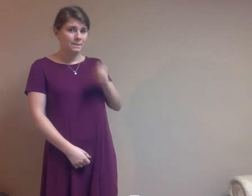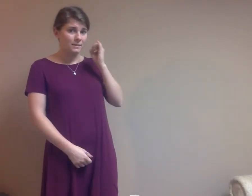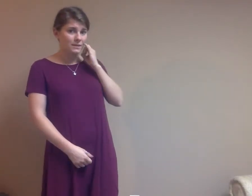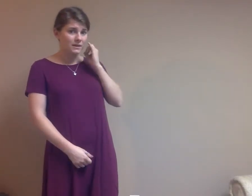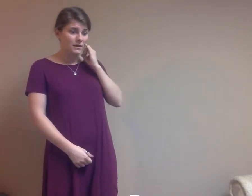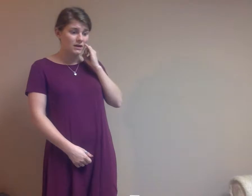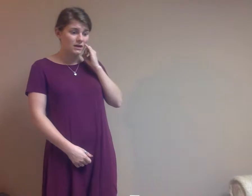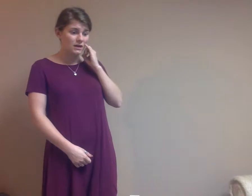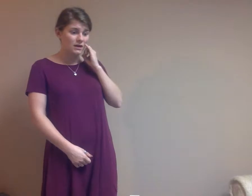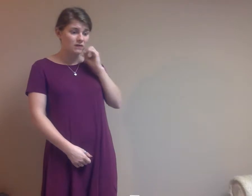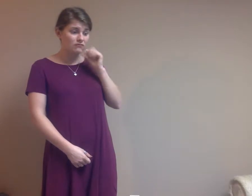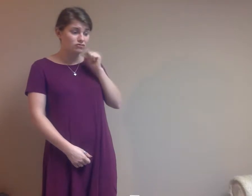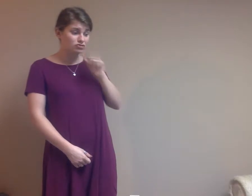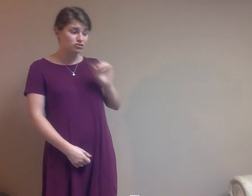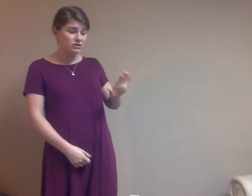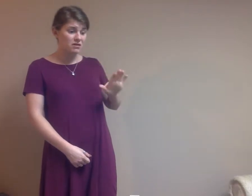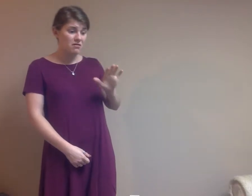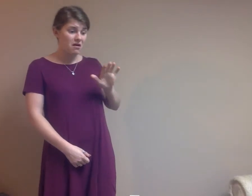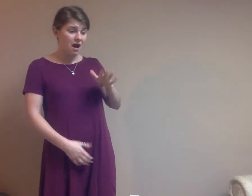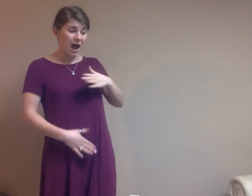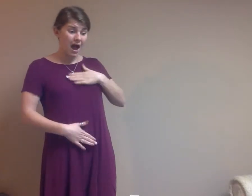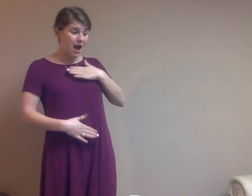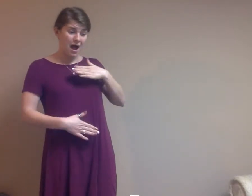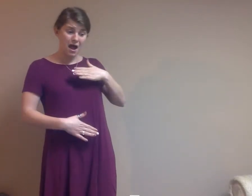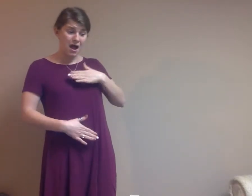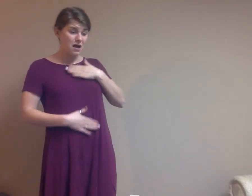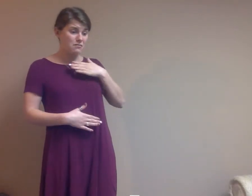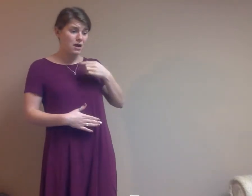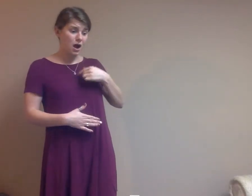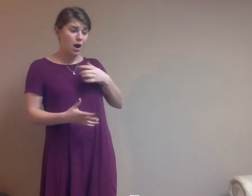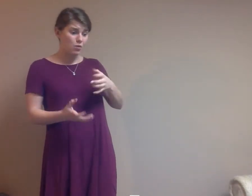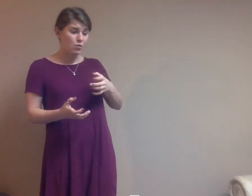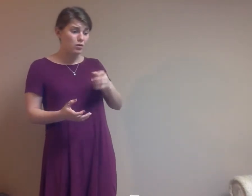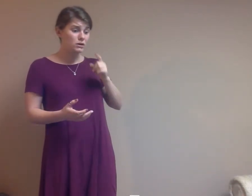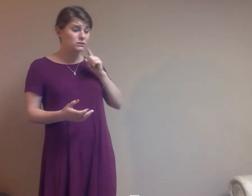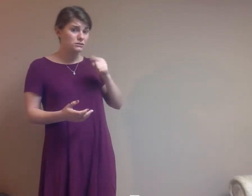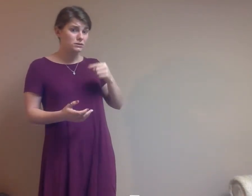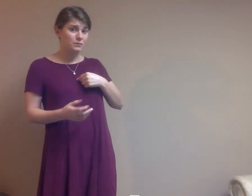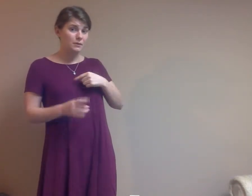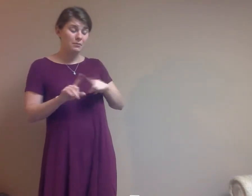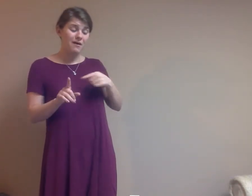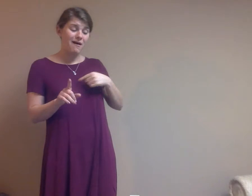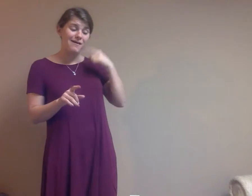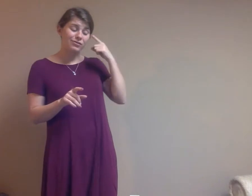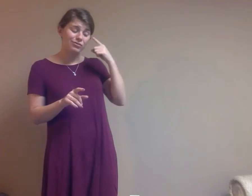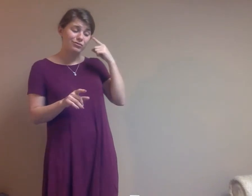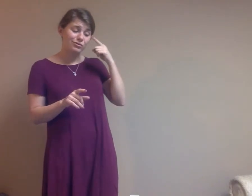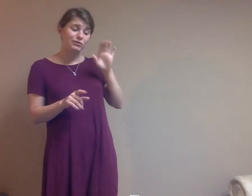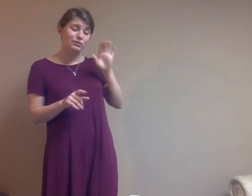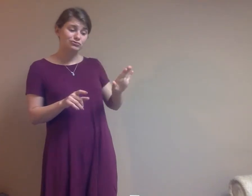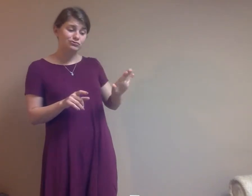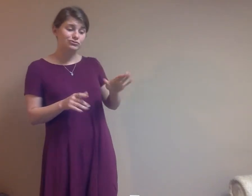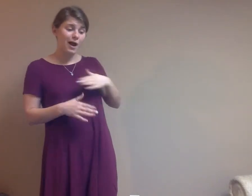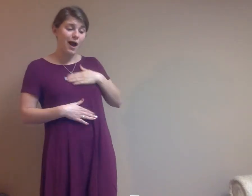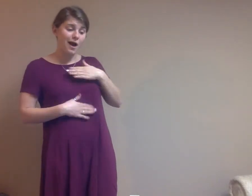know. I don't want them not to tell me. But I think she probably is happy. It's so weird to carry on talking when you're feeling emotional. At this point, I usually